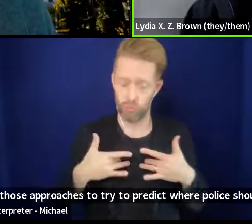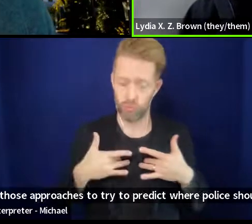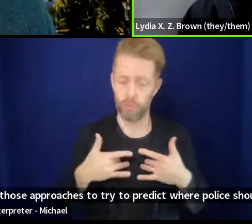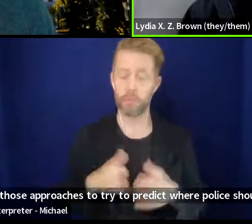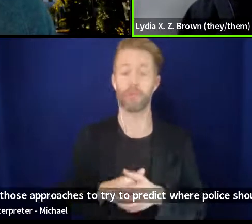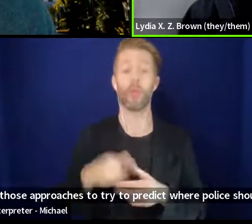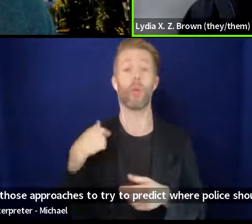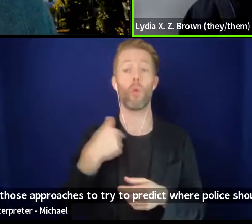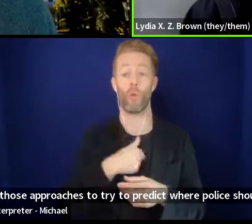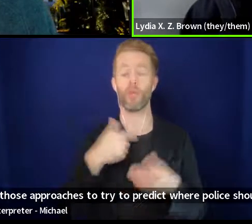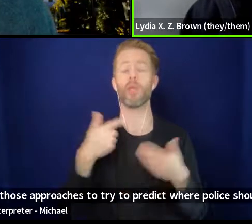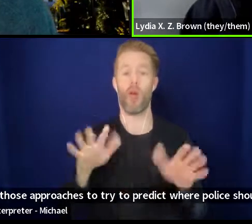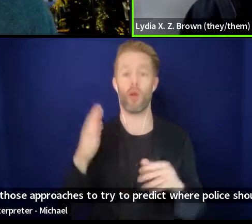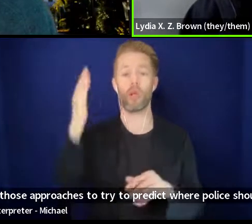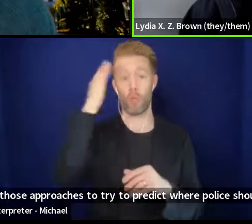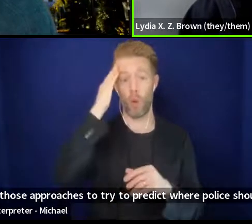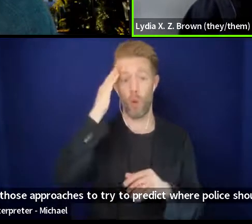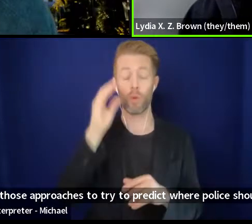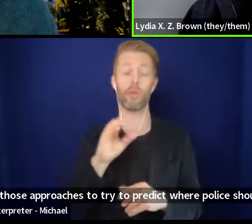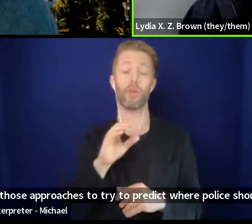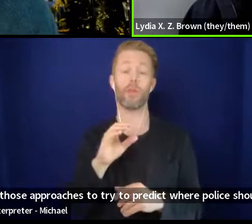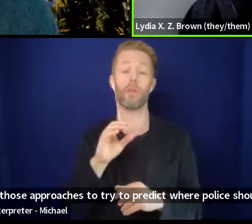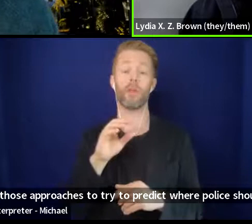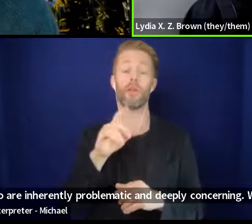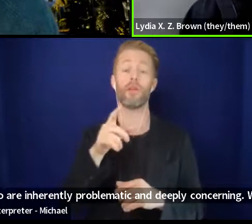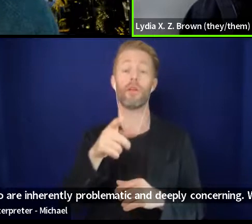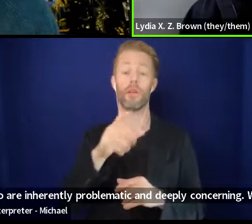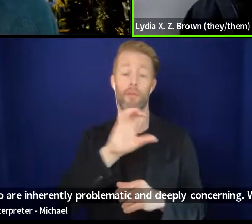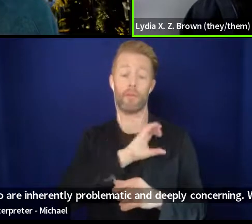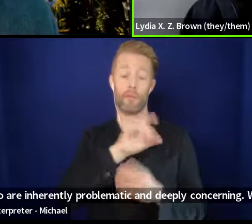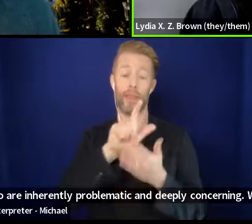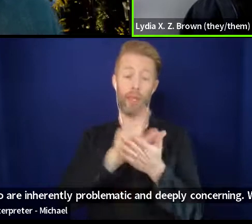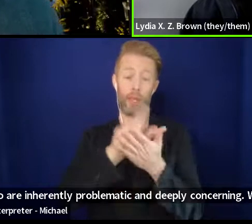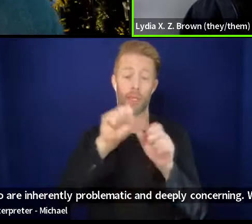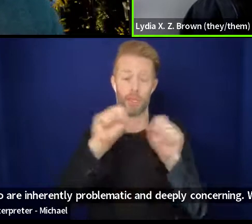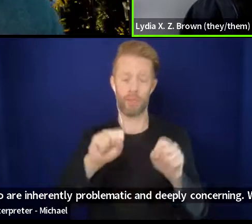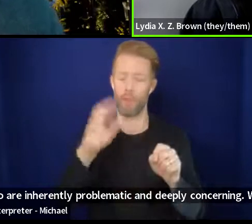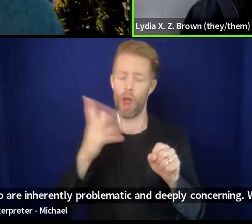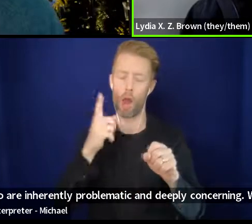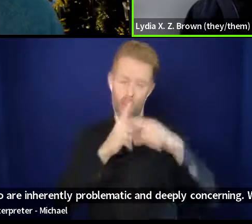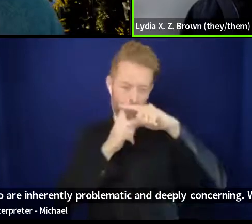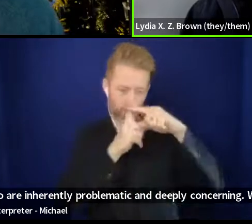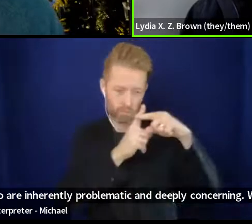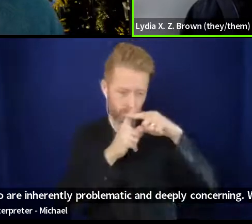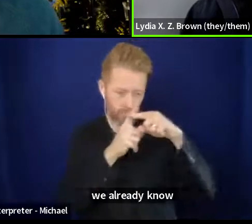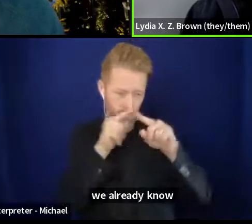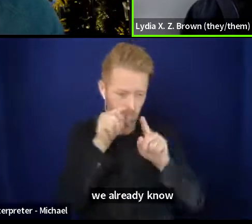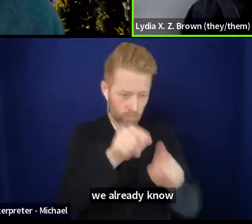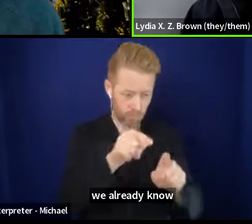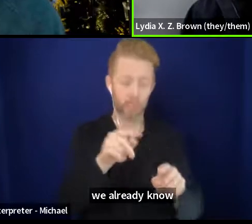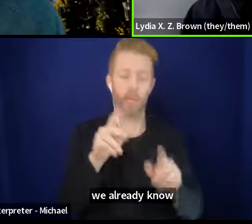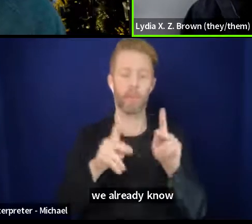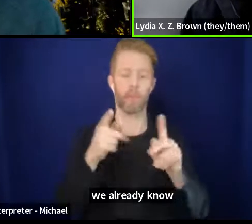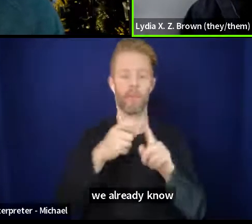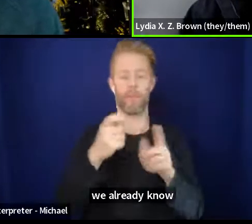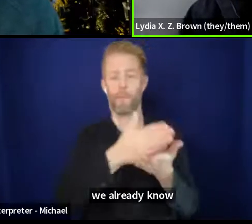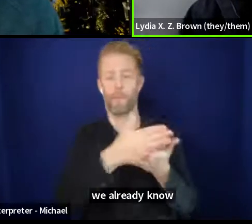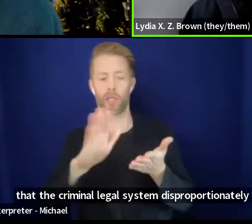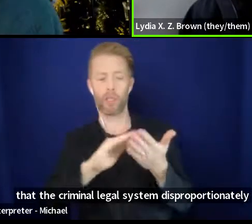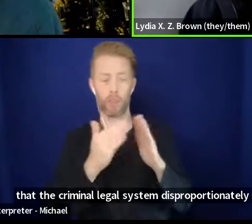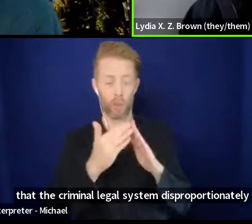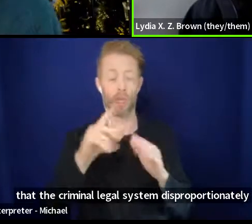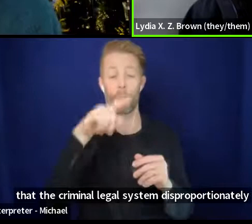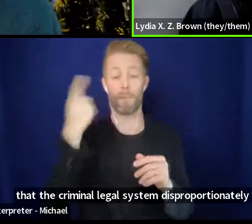criminal legal system disproportionately results in targeting people from marginalized communities, especially Black and Native people who